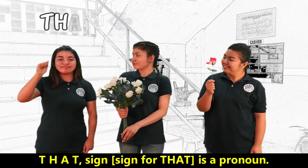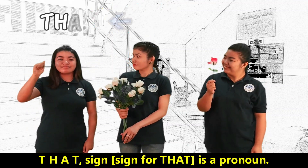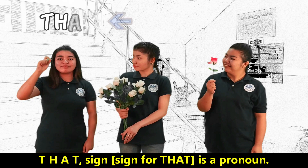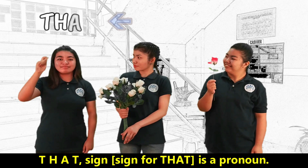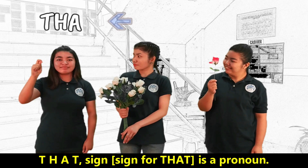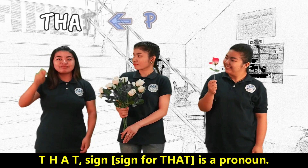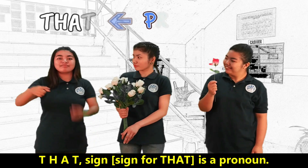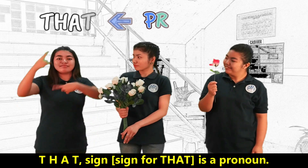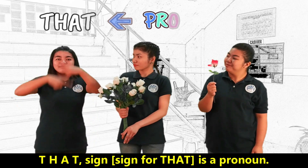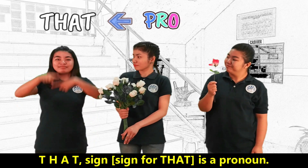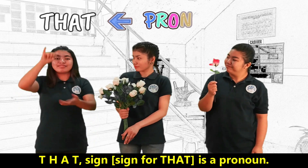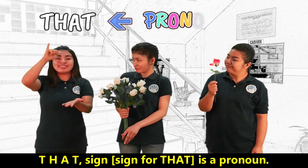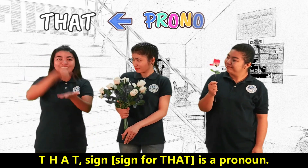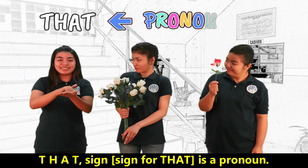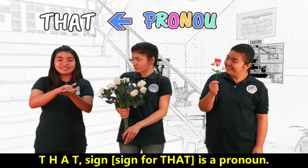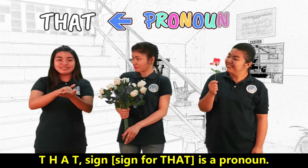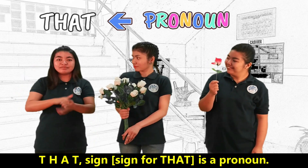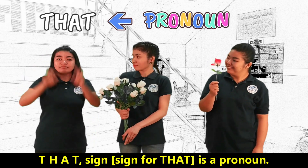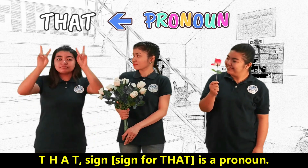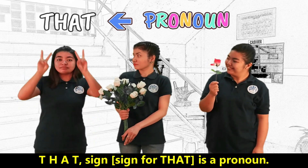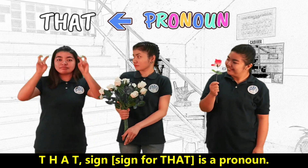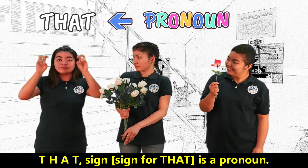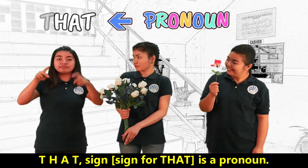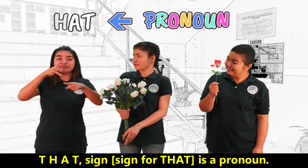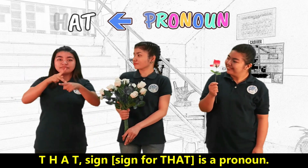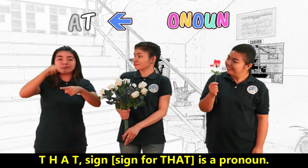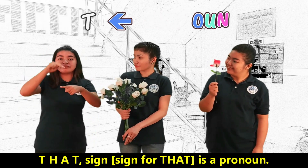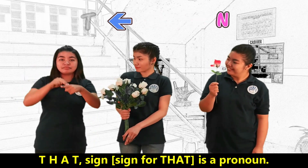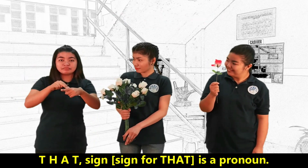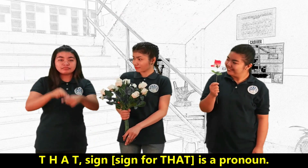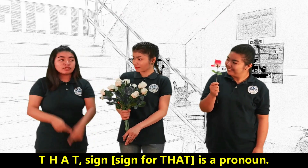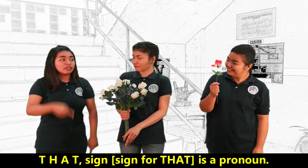THAT, sign for that, is a pronoun.